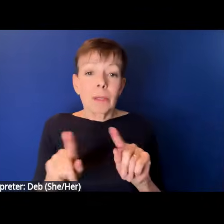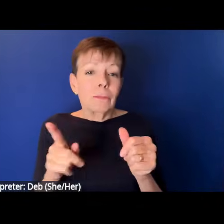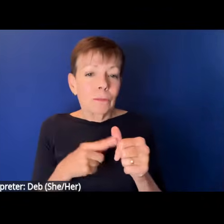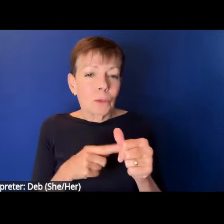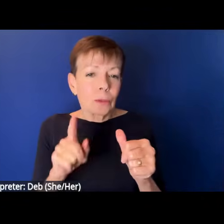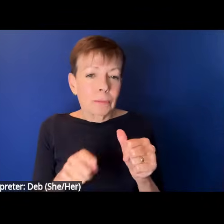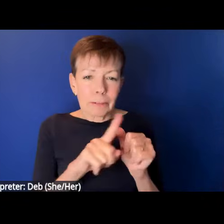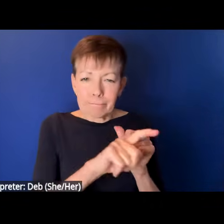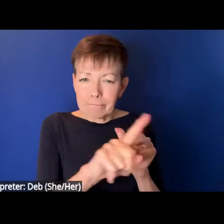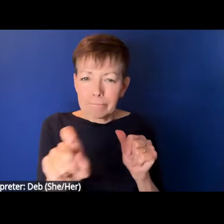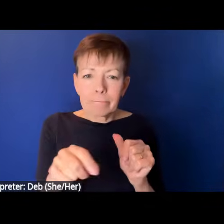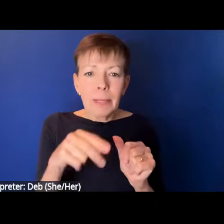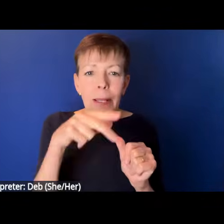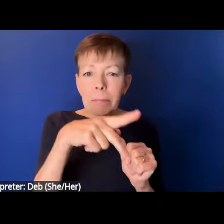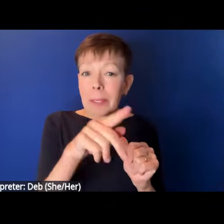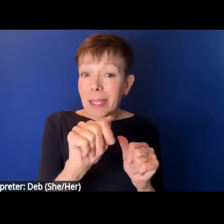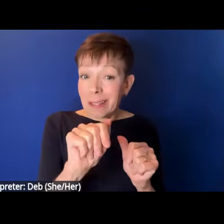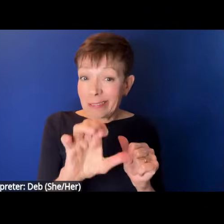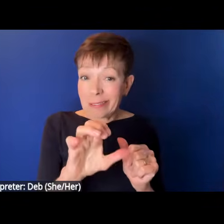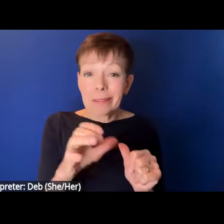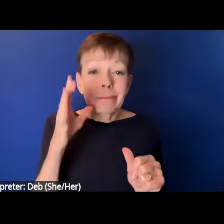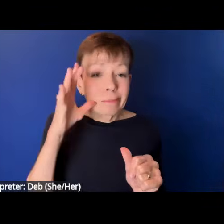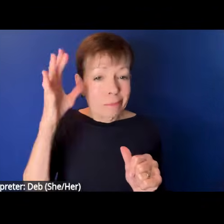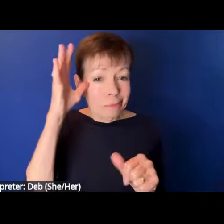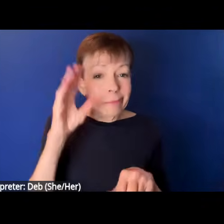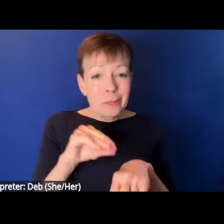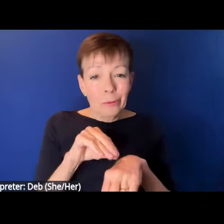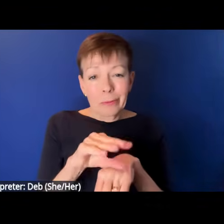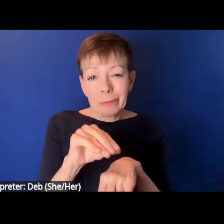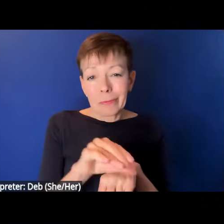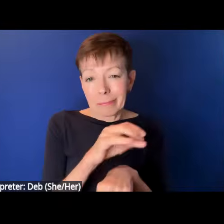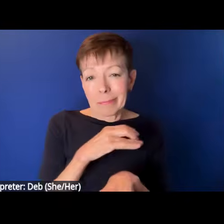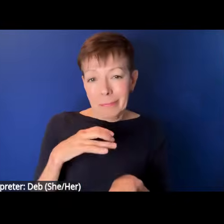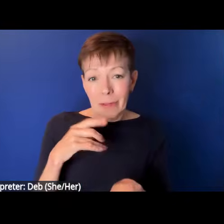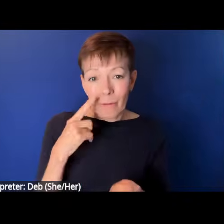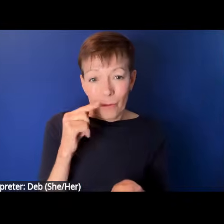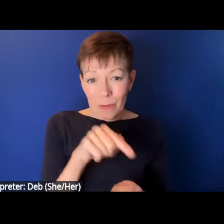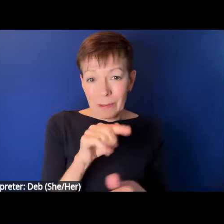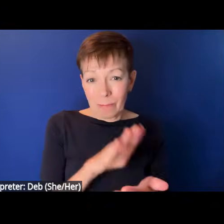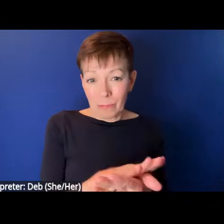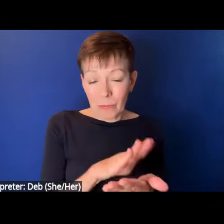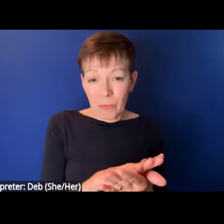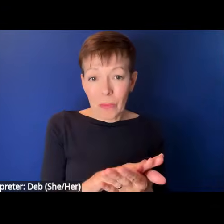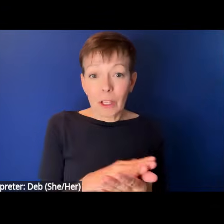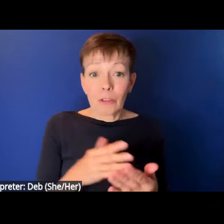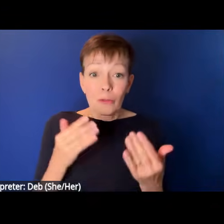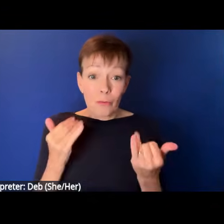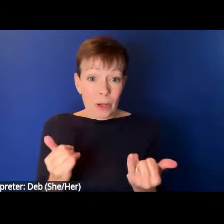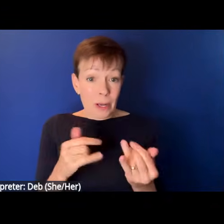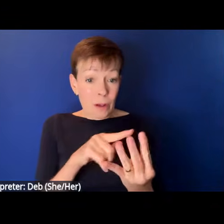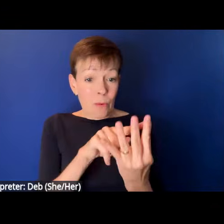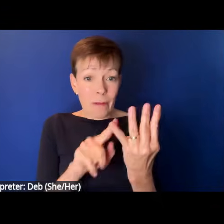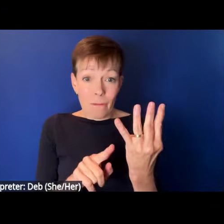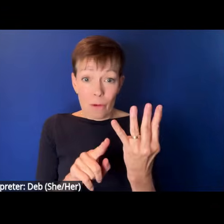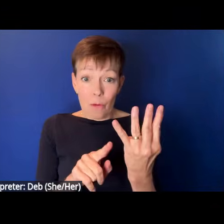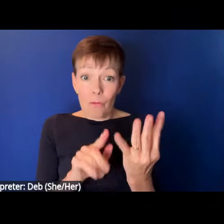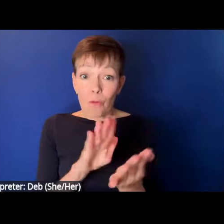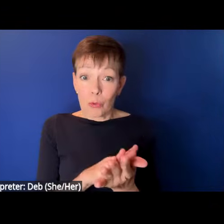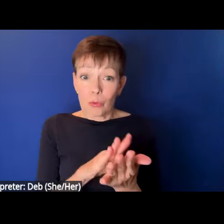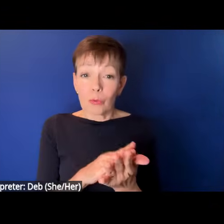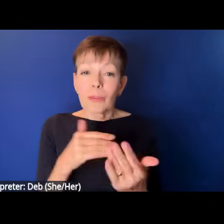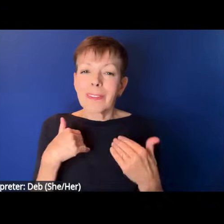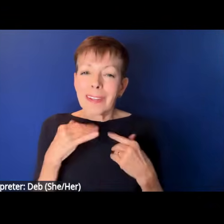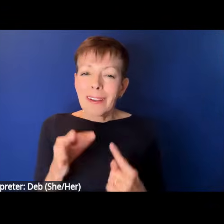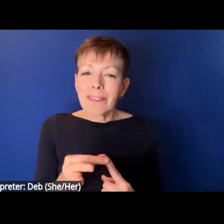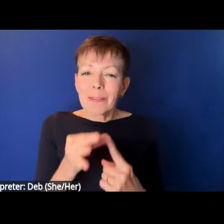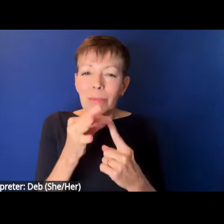parent advisory council for those schools. In this case, we have 4 schools, again, with academies in